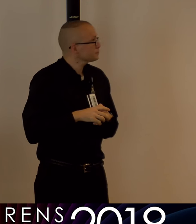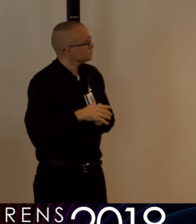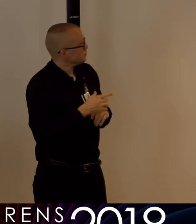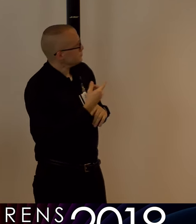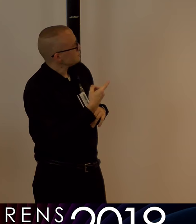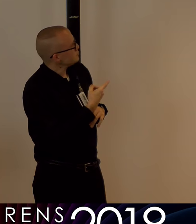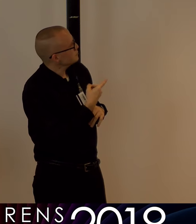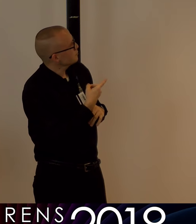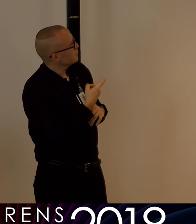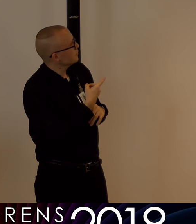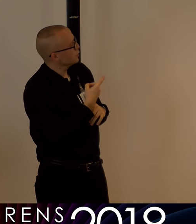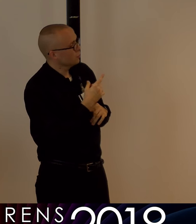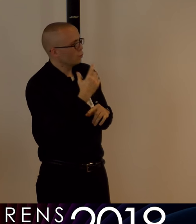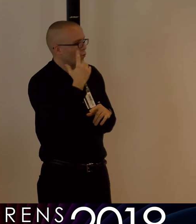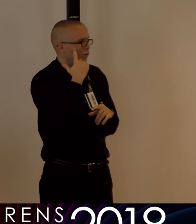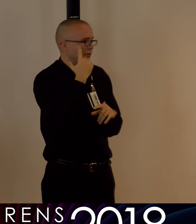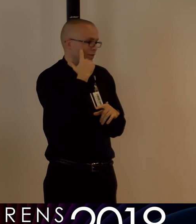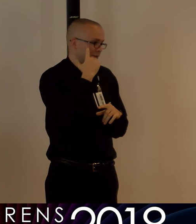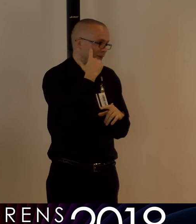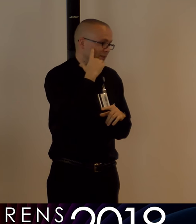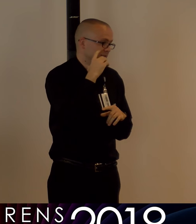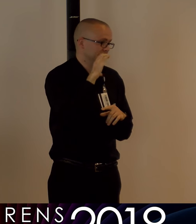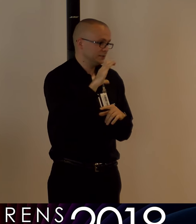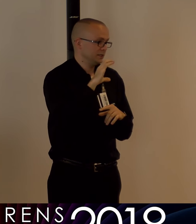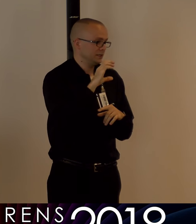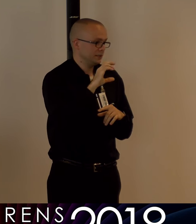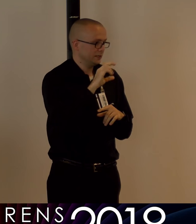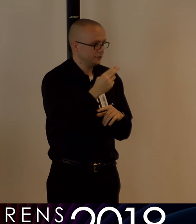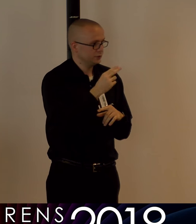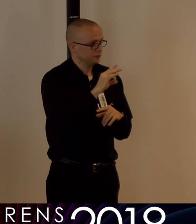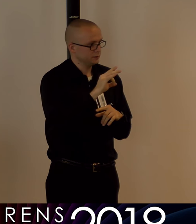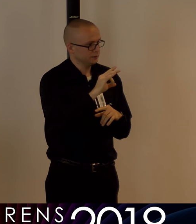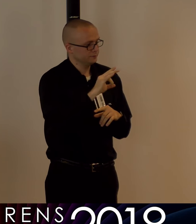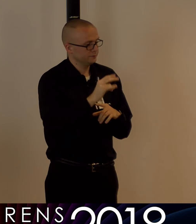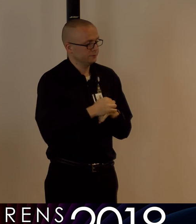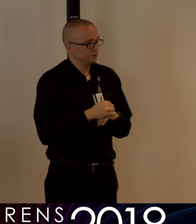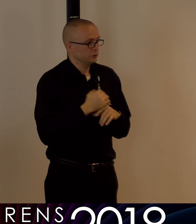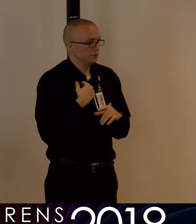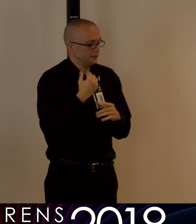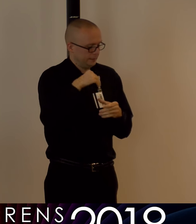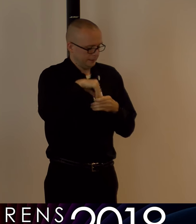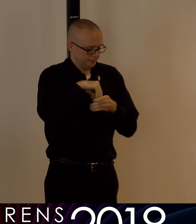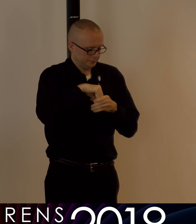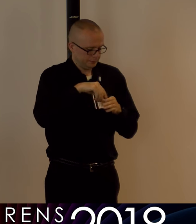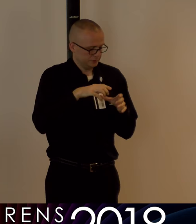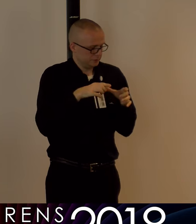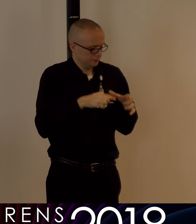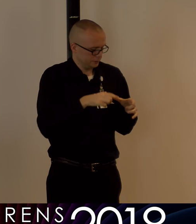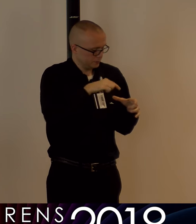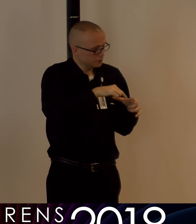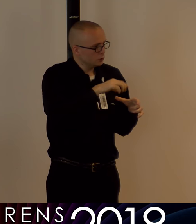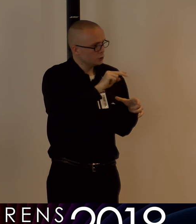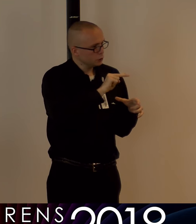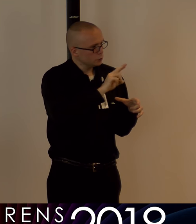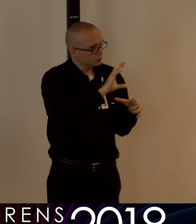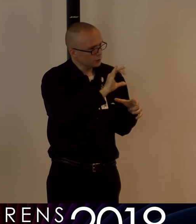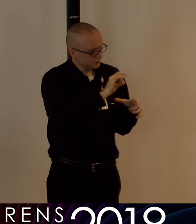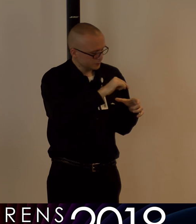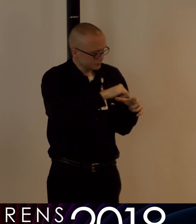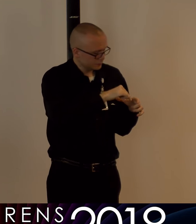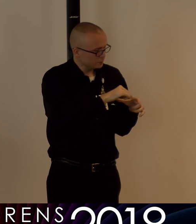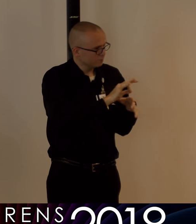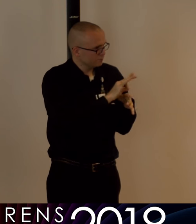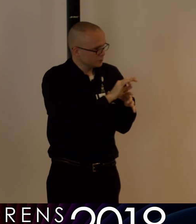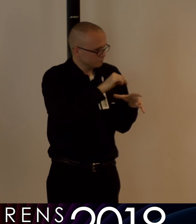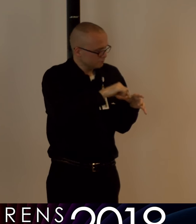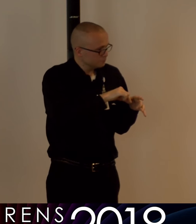how we think CHD7 works in cells. Again, it functions in the nucleus. And in the nucleus, you have,